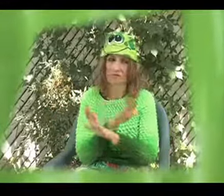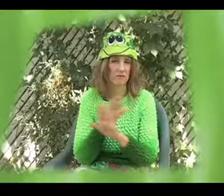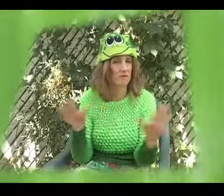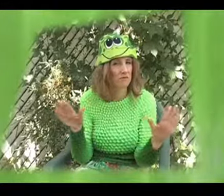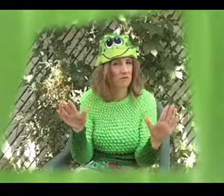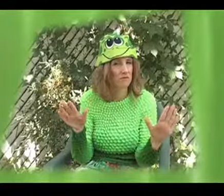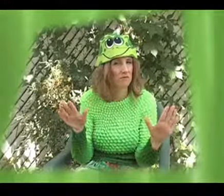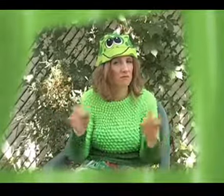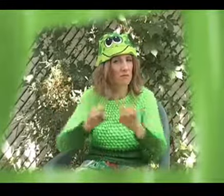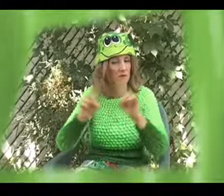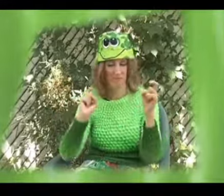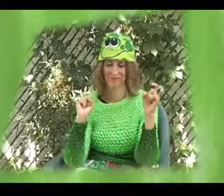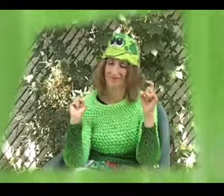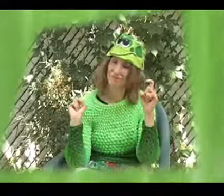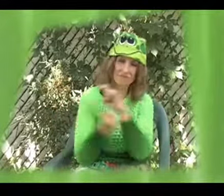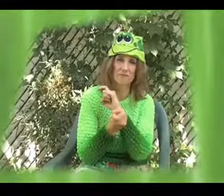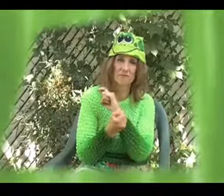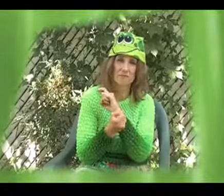world. Be changed.